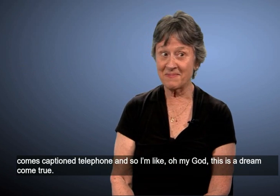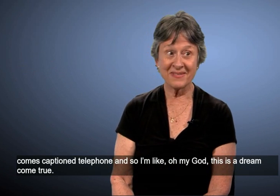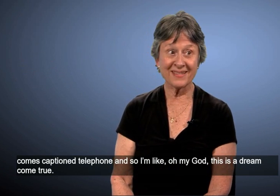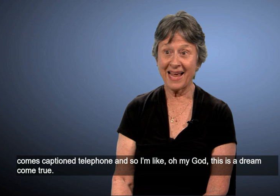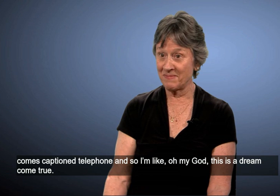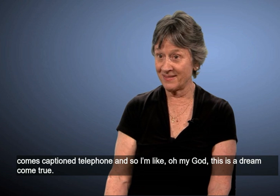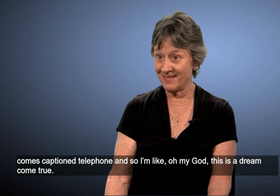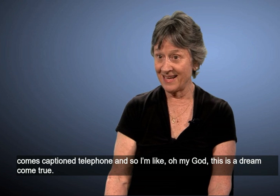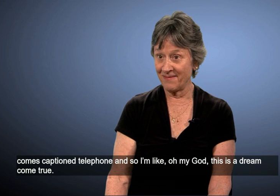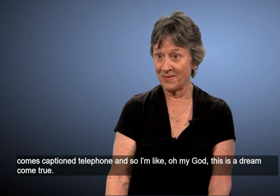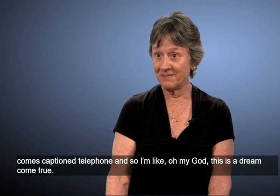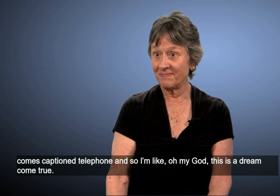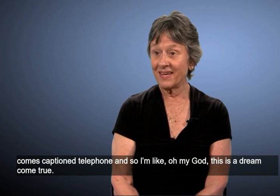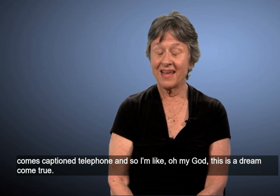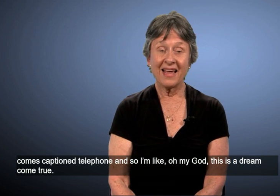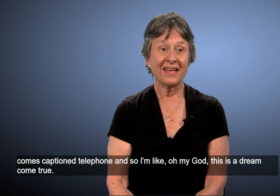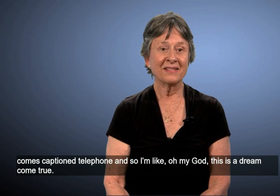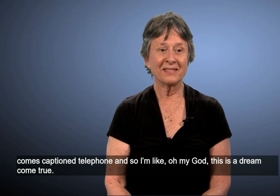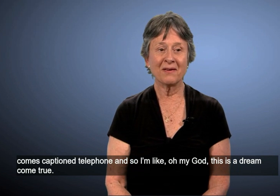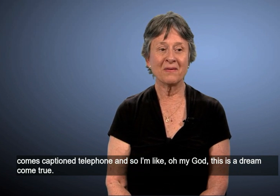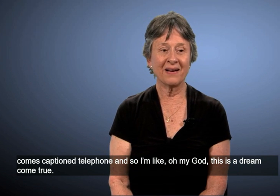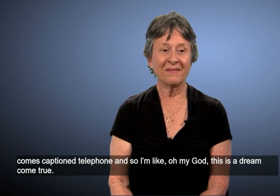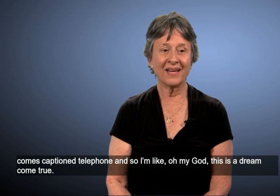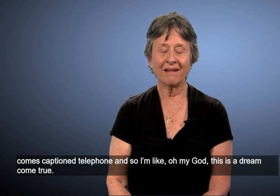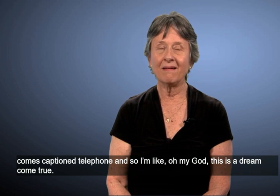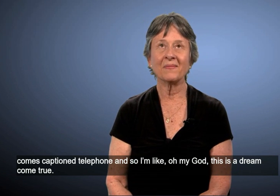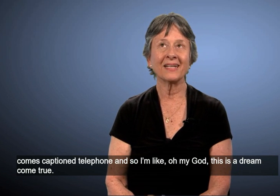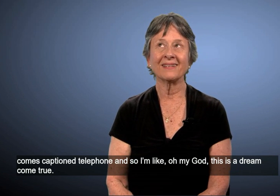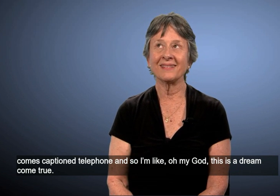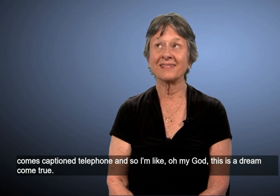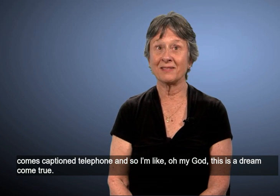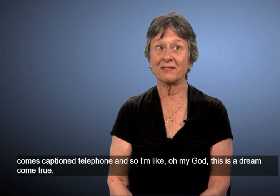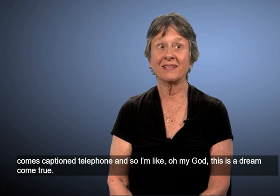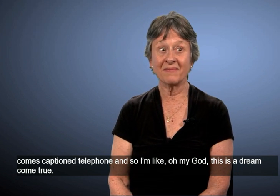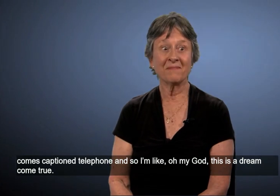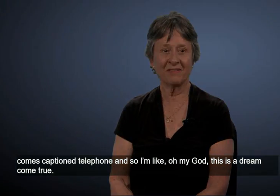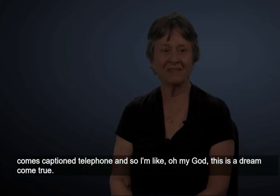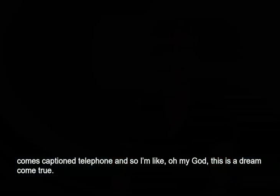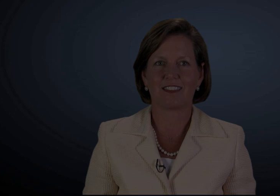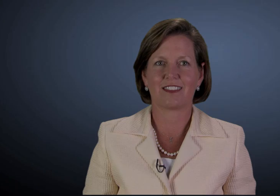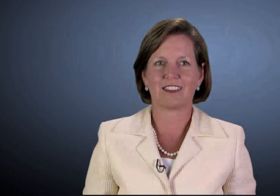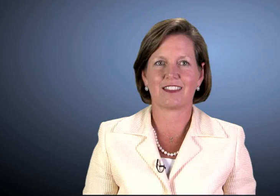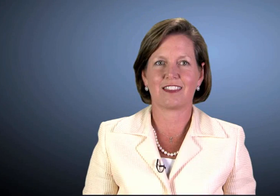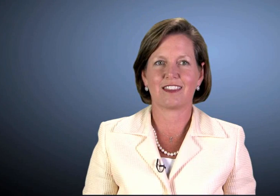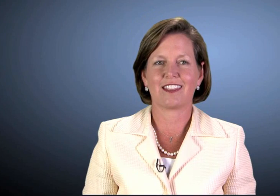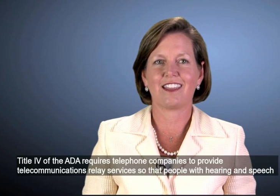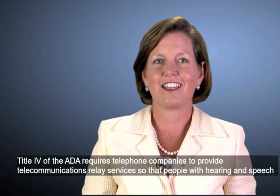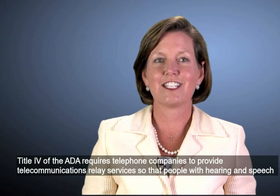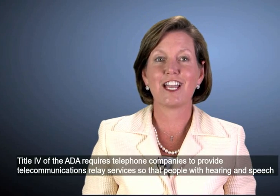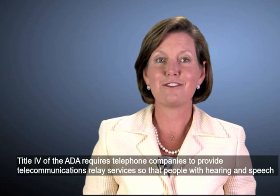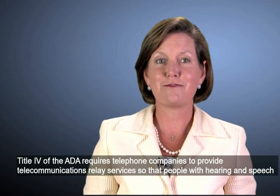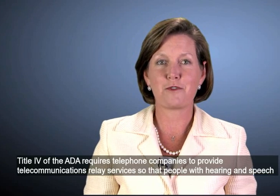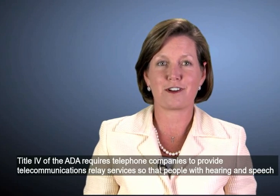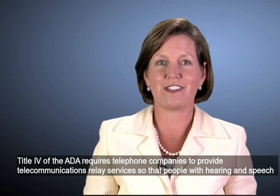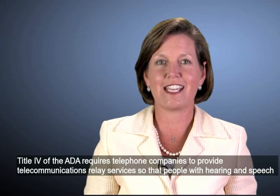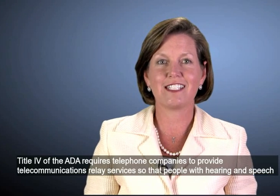comes caption telephone. And so I'm like, oh my God, this is a dream come true. Title IV of the